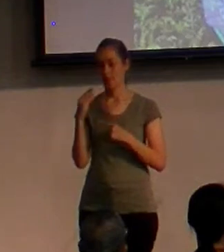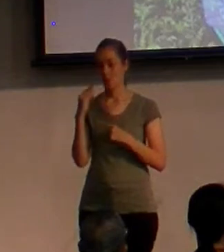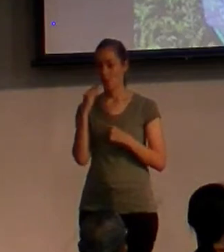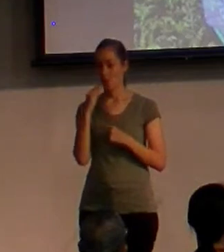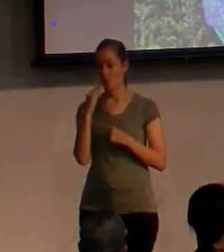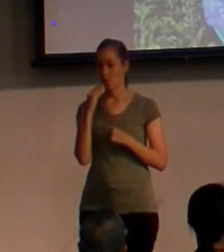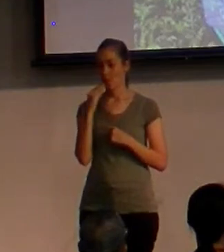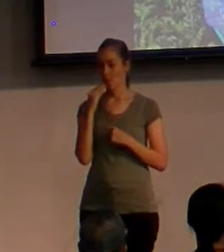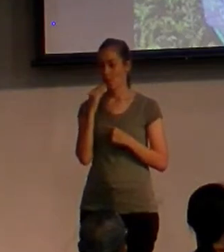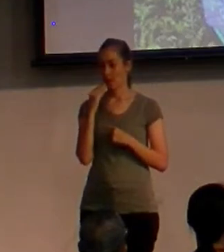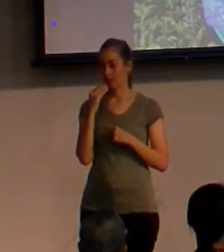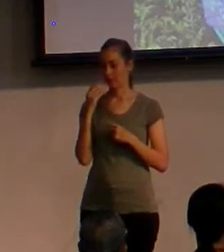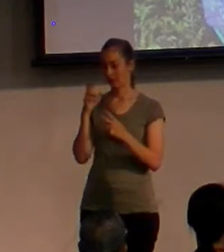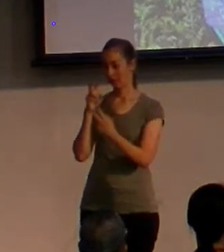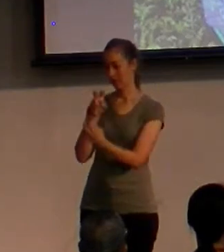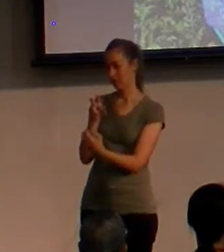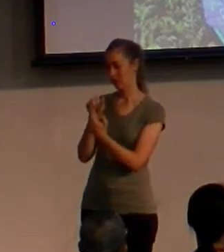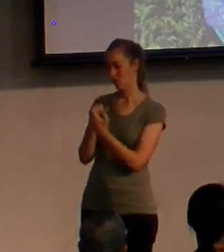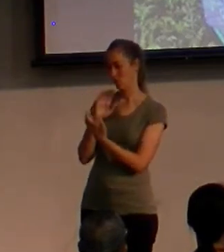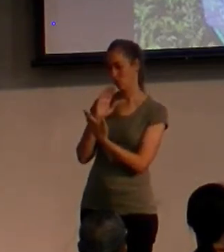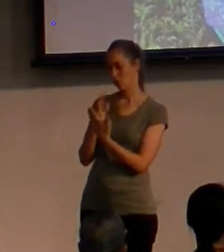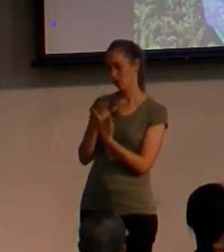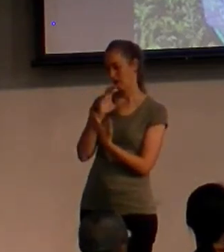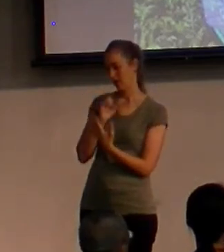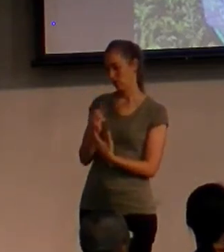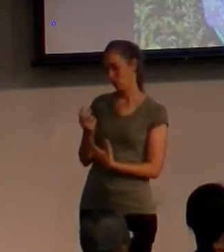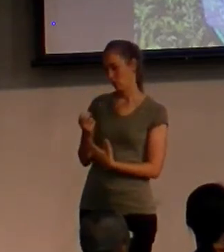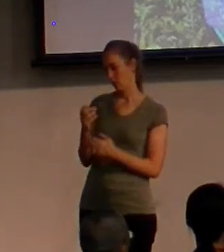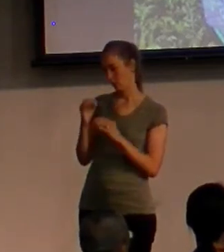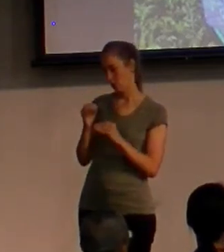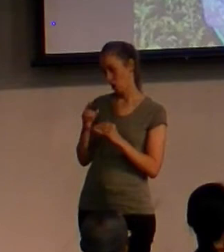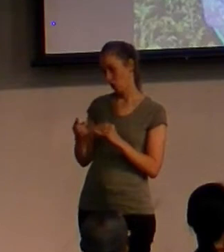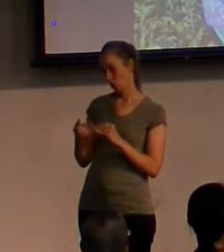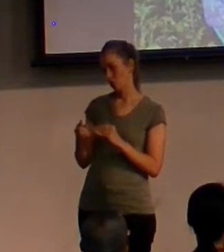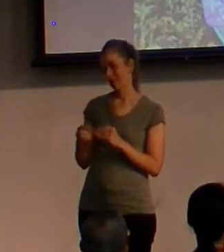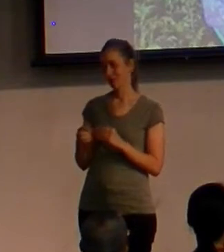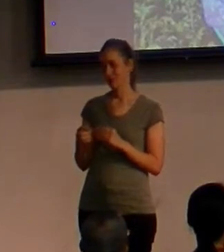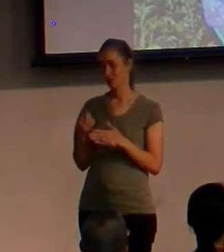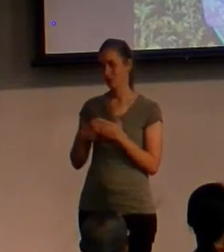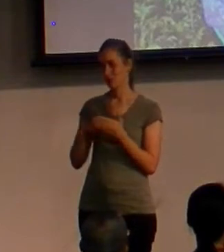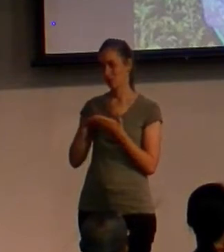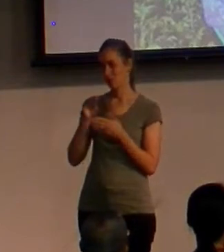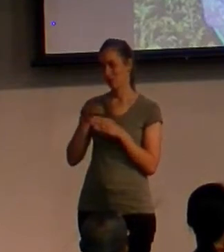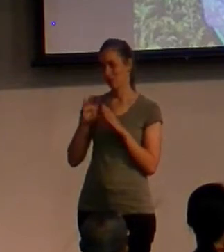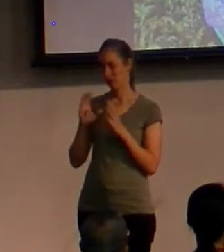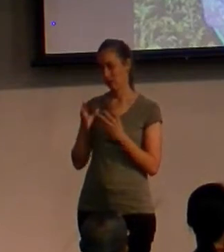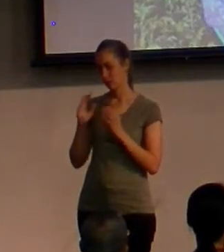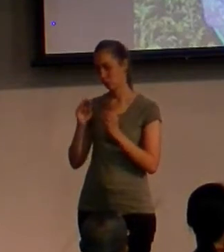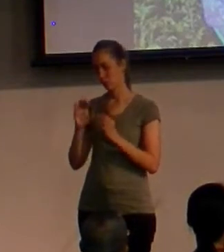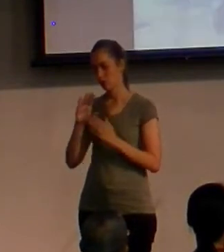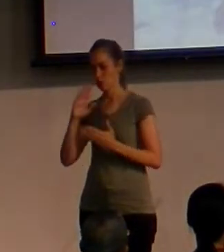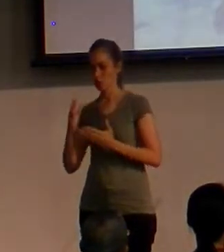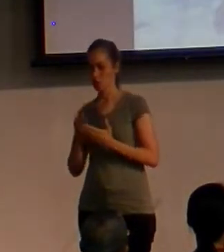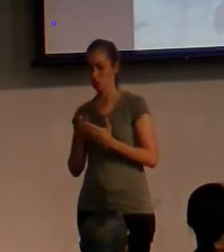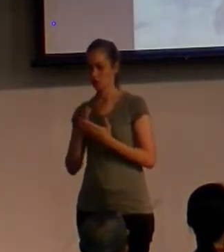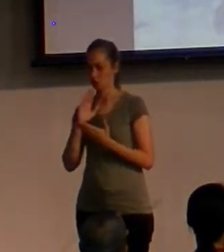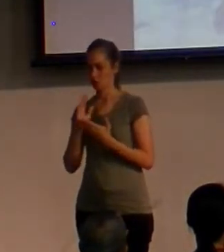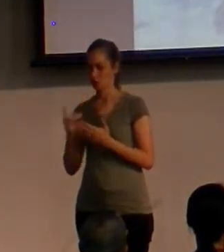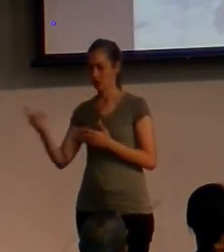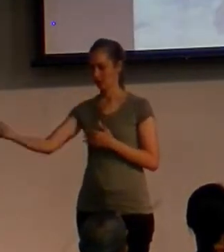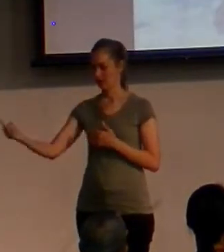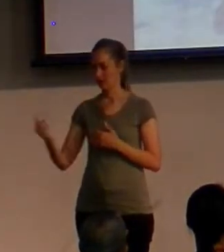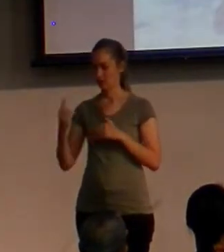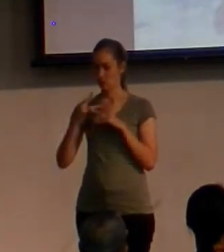lesson and sat down with her 12-year-old daughter and taught her what she had learned in class. And so she came early Sunday